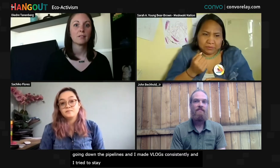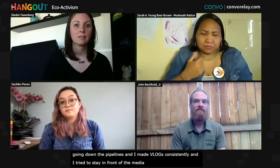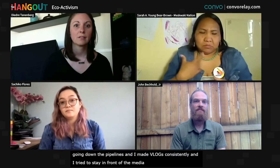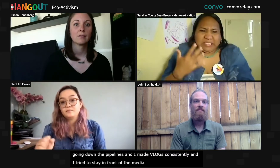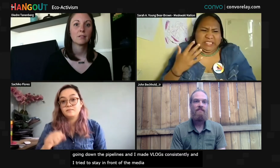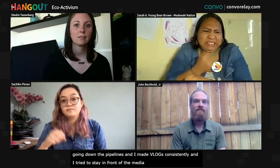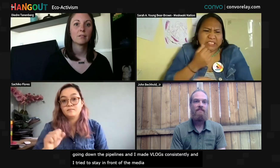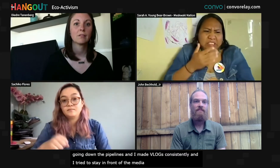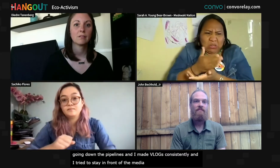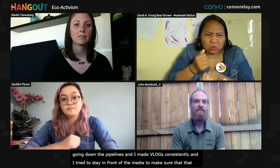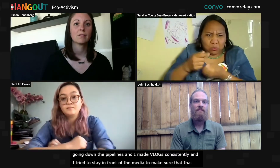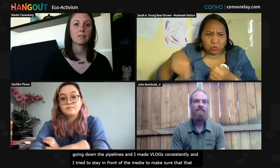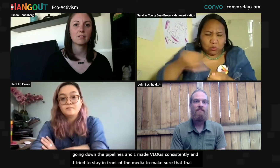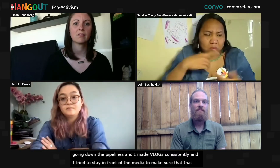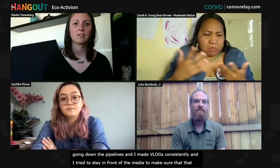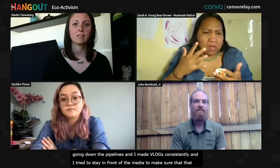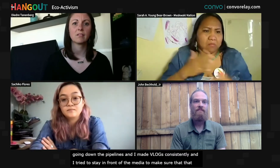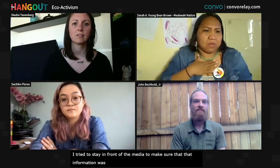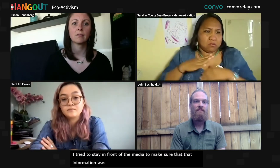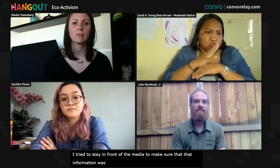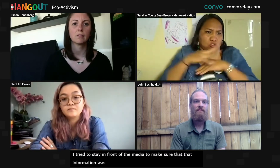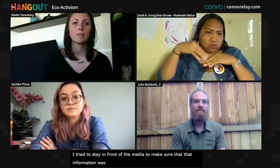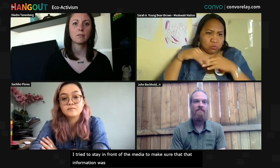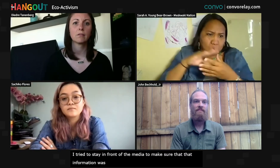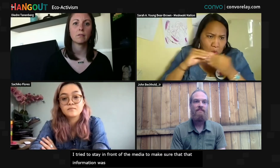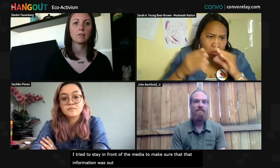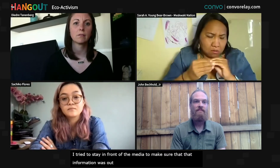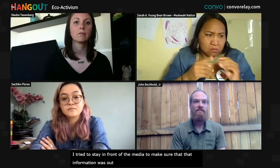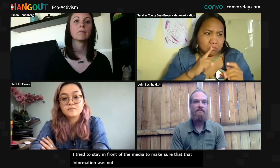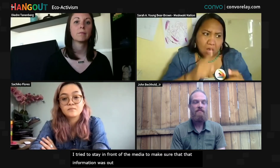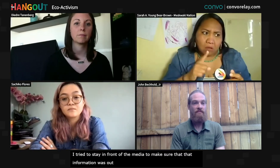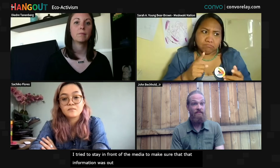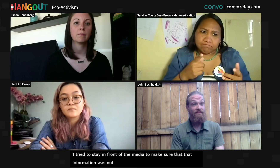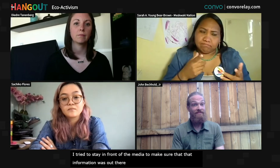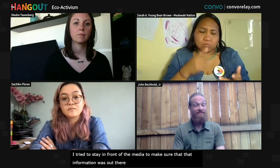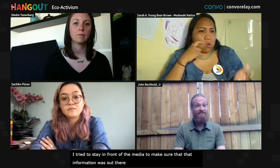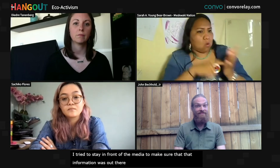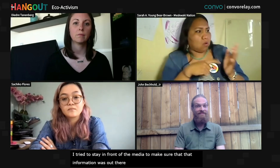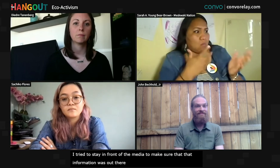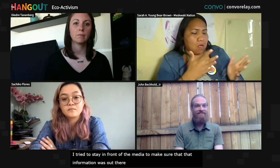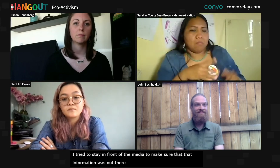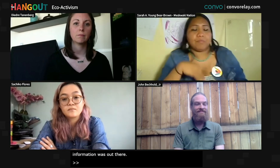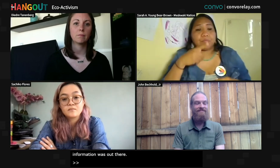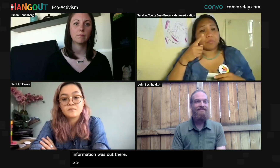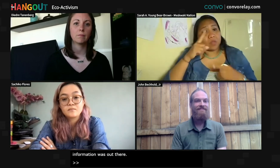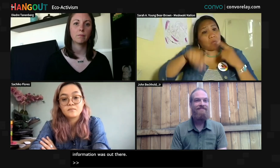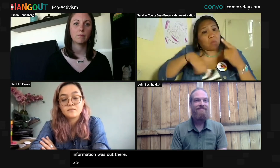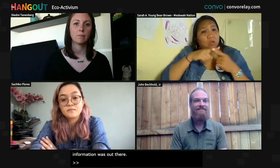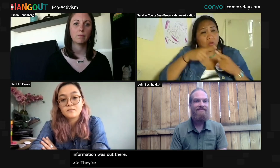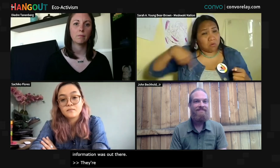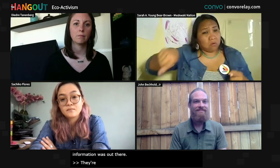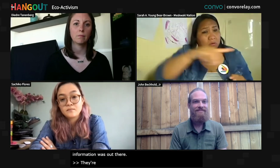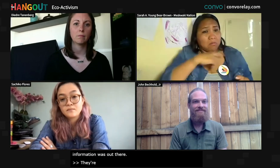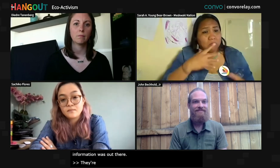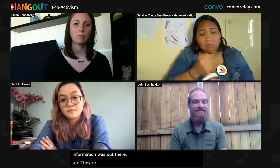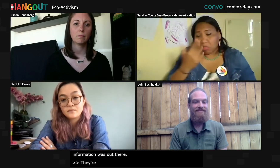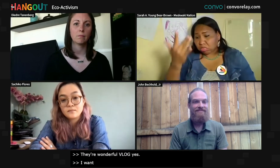They're wonderful vlogs. Yeah. And I want to take the opportunity to share with you an Indigenous story that I have. And I noticed that